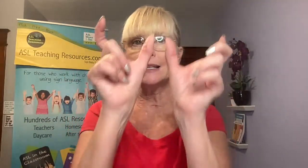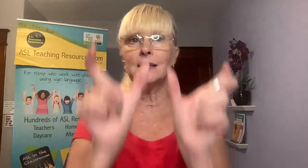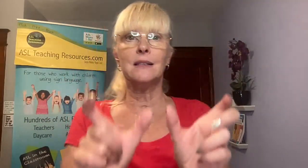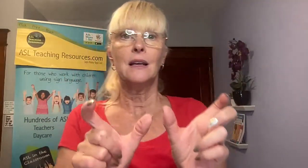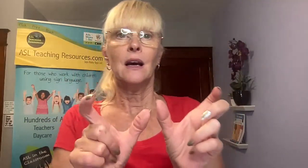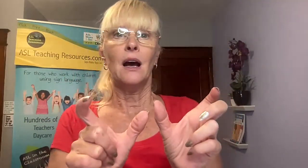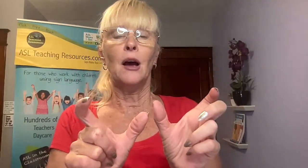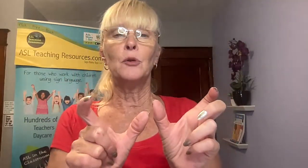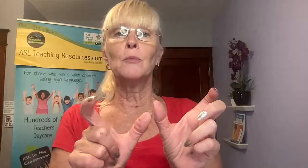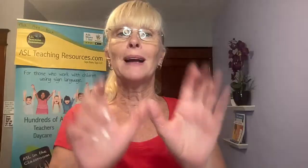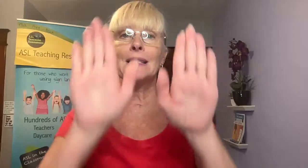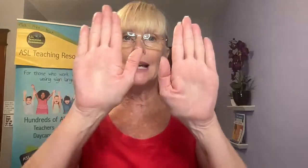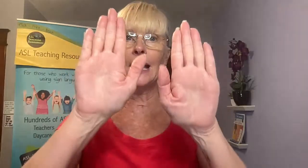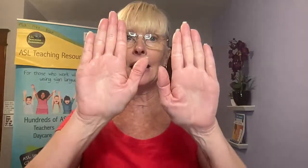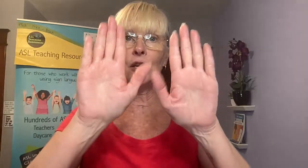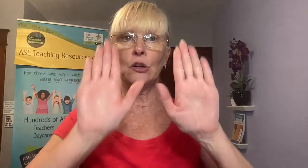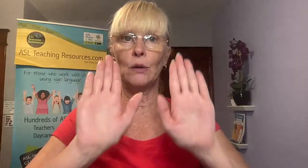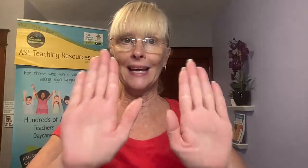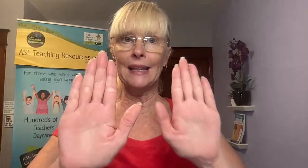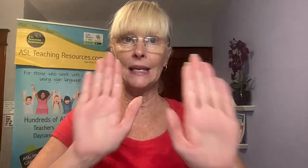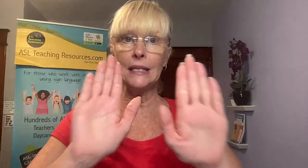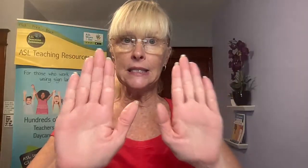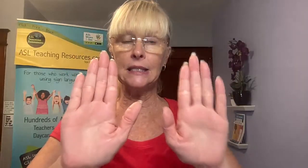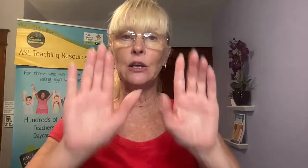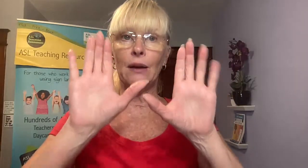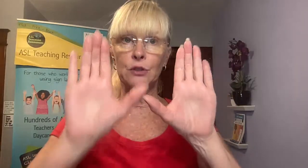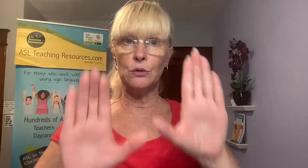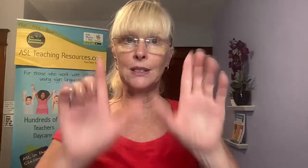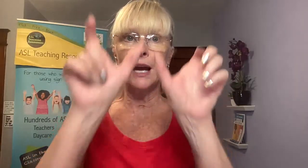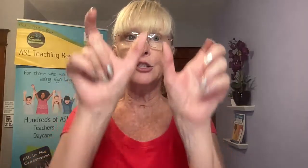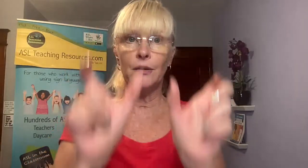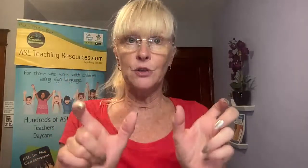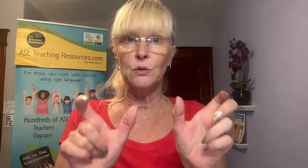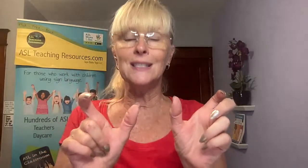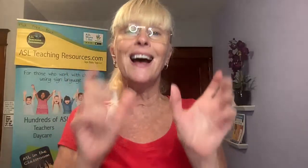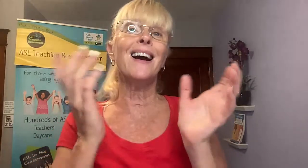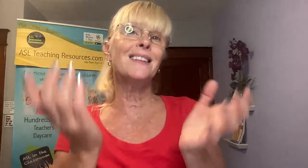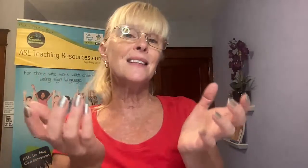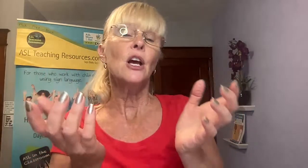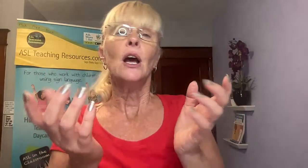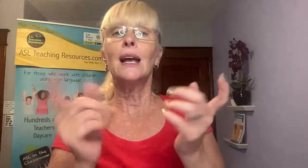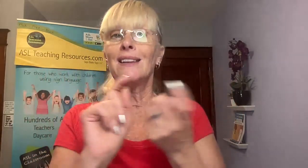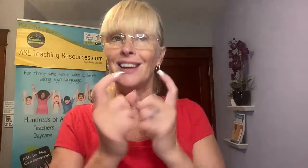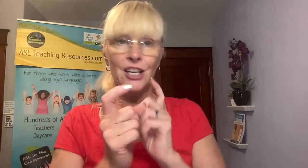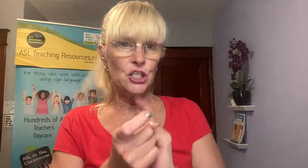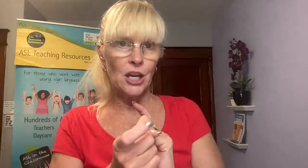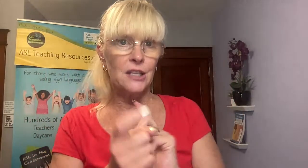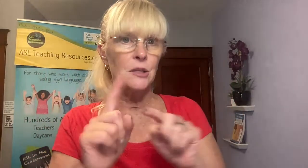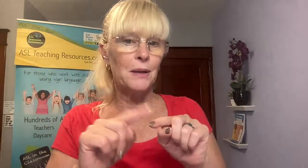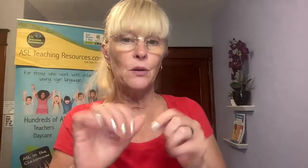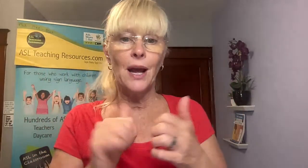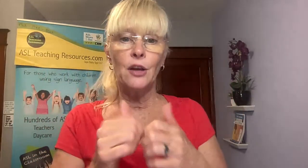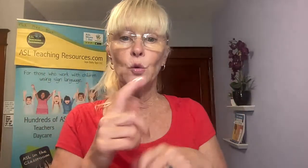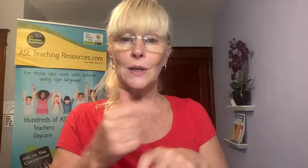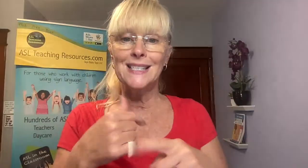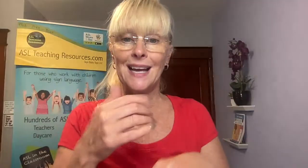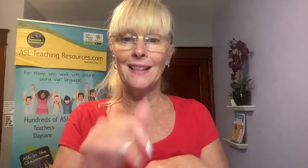this. You might say, like this. You have two sides. It can change depending on how you want to sign